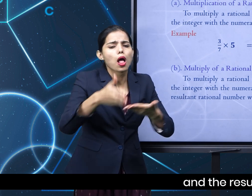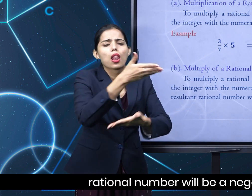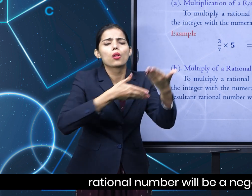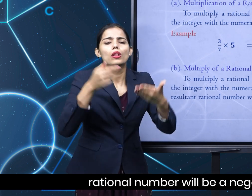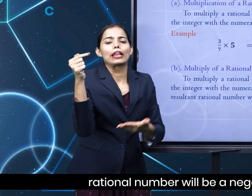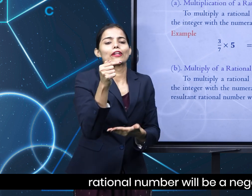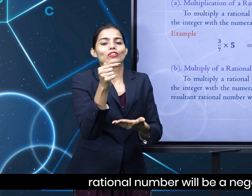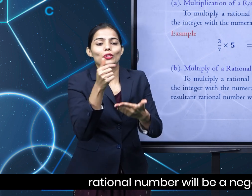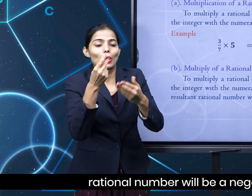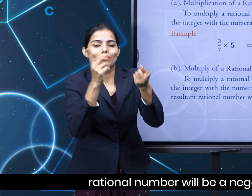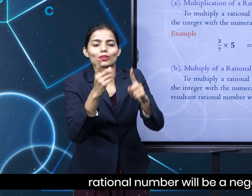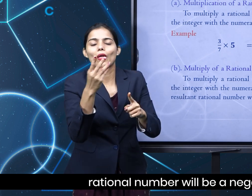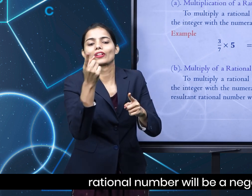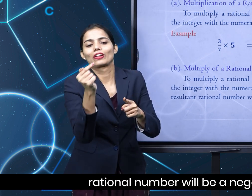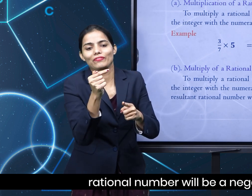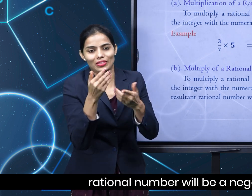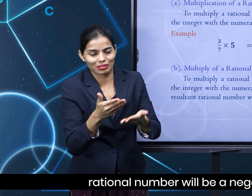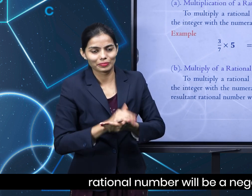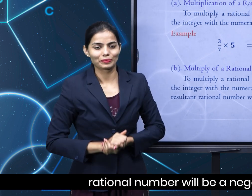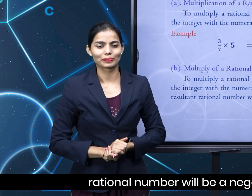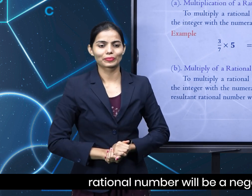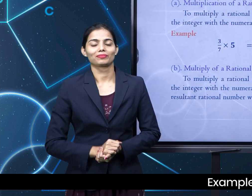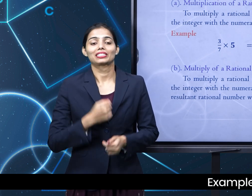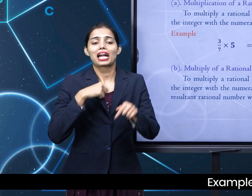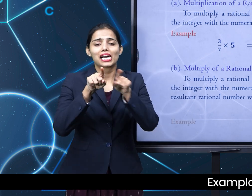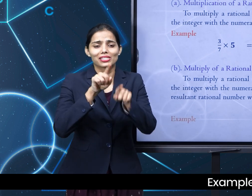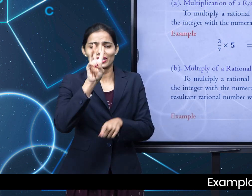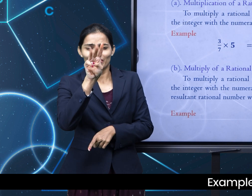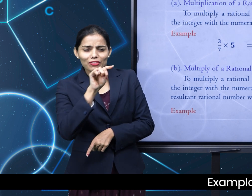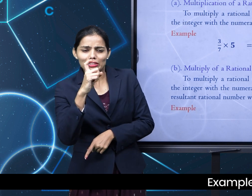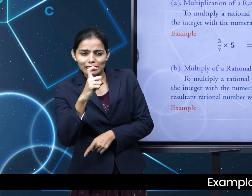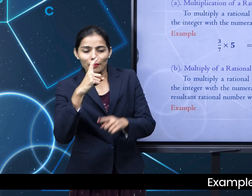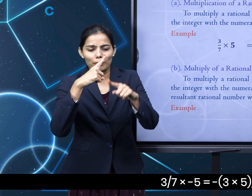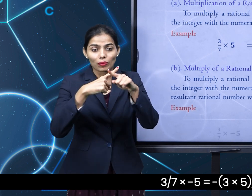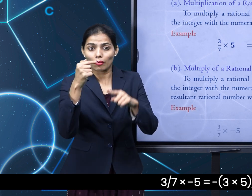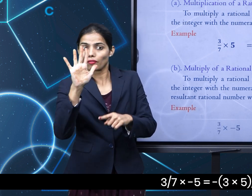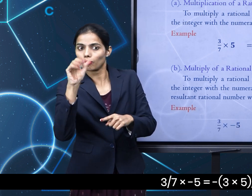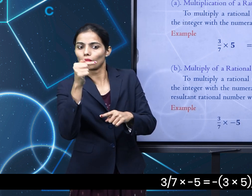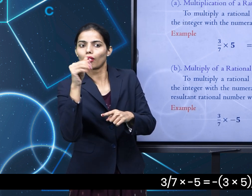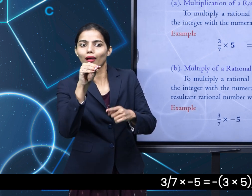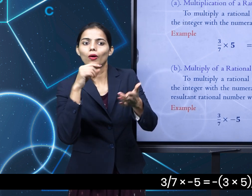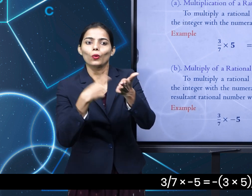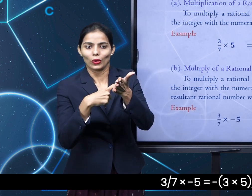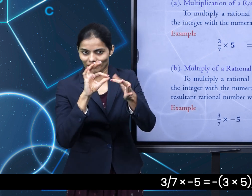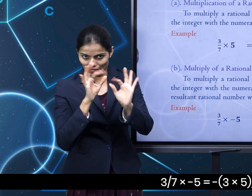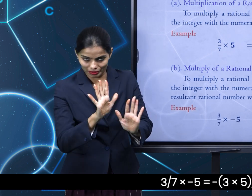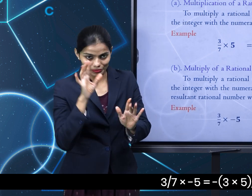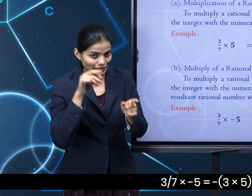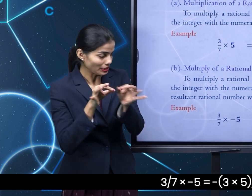resultant rational number will be a negative rational number. Example. 3 by 7 into minus 5